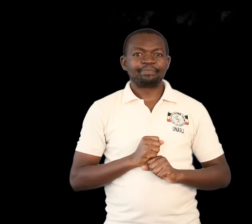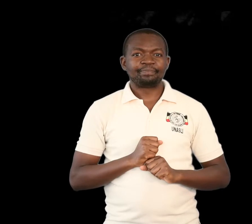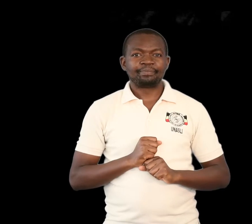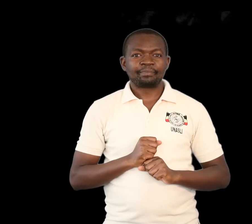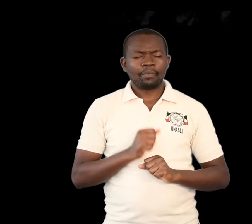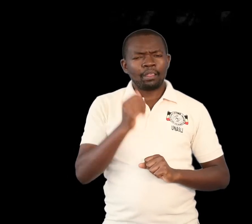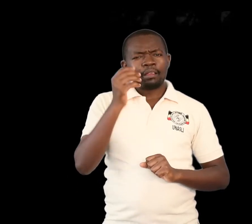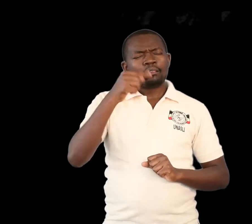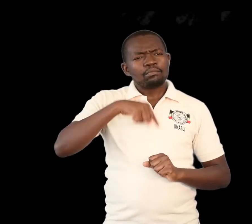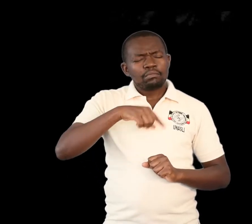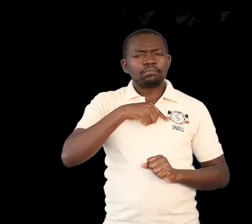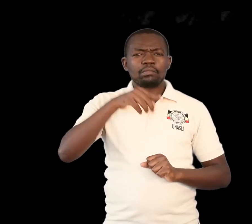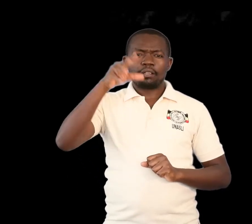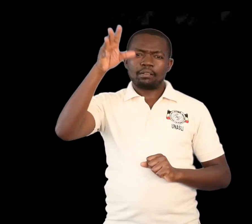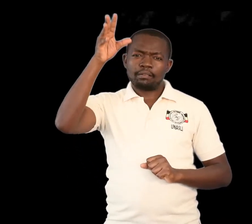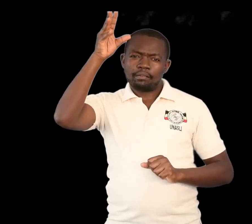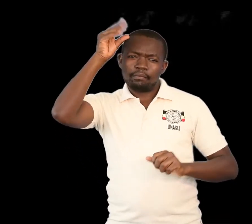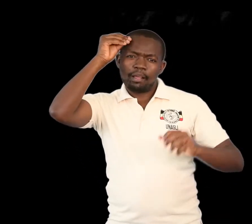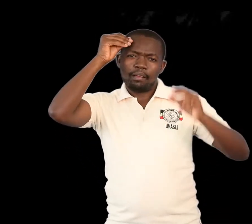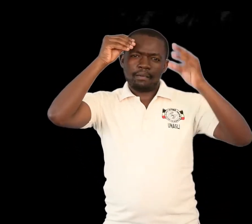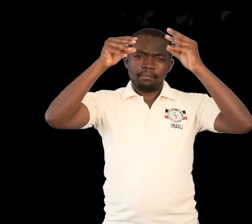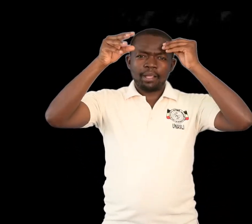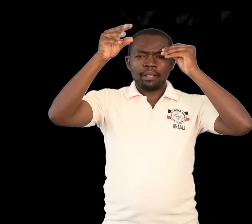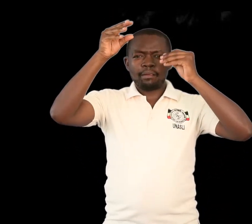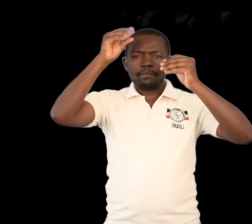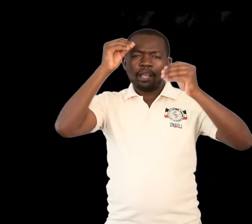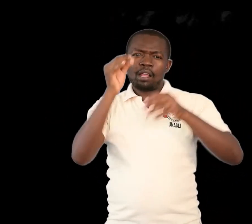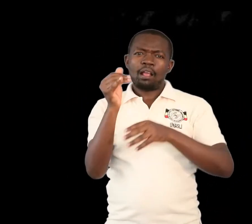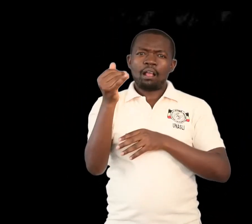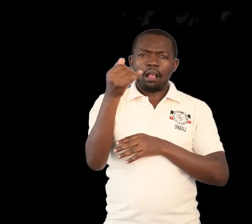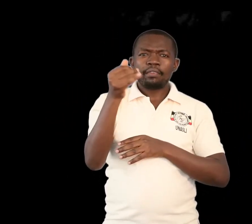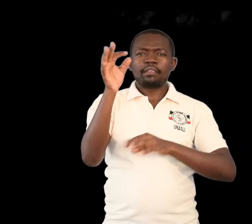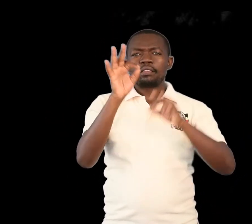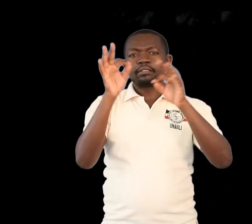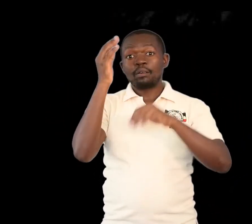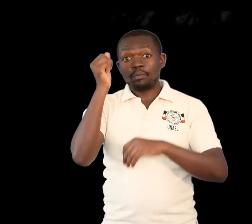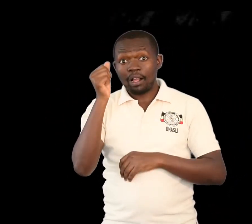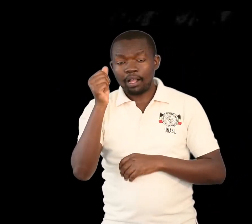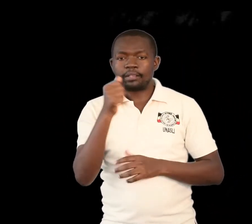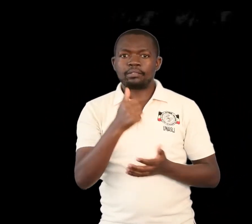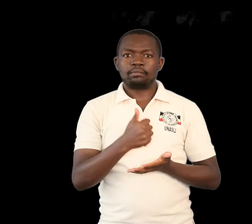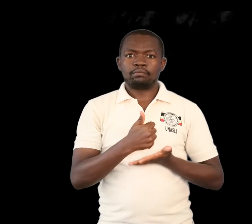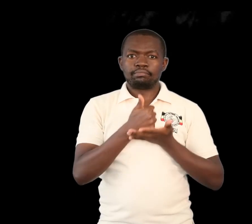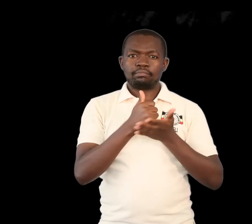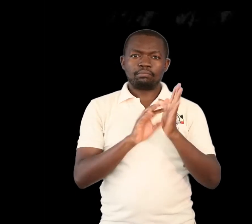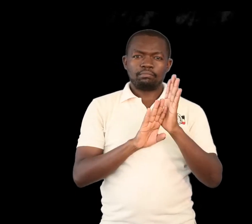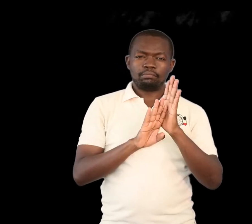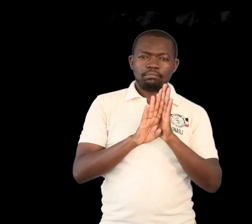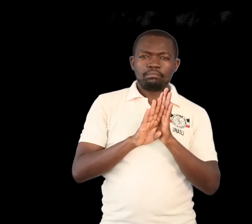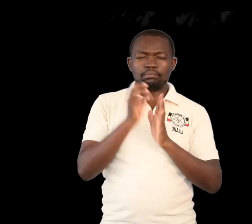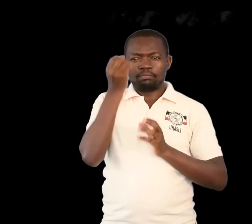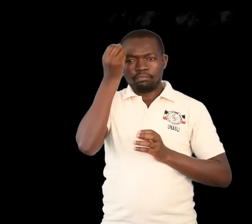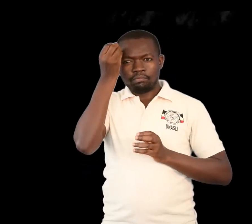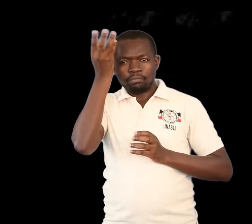why we study art and design. It is to develop creativity,